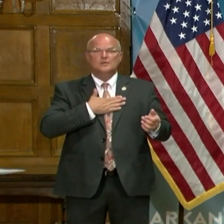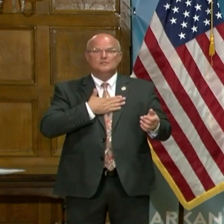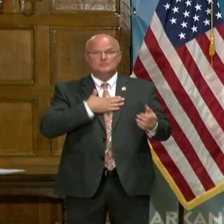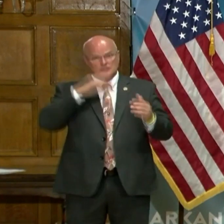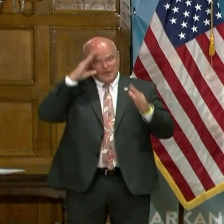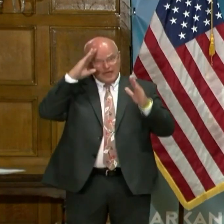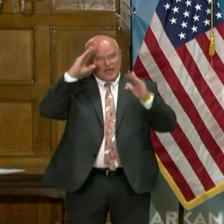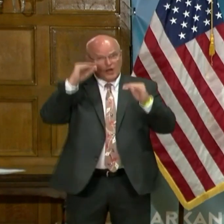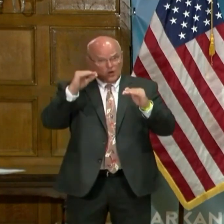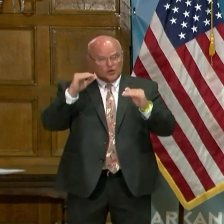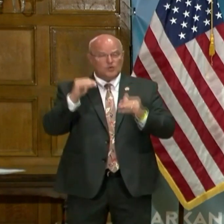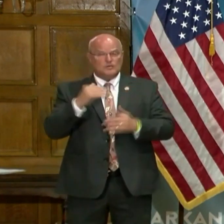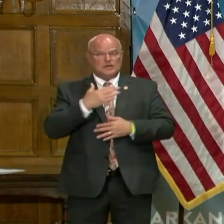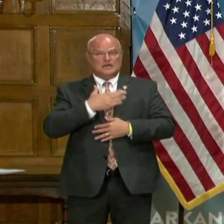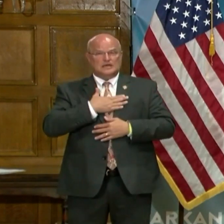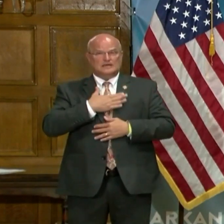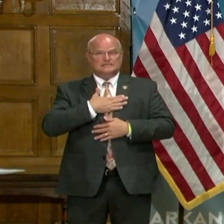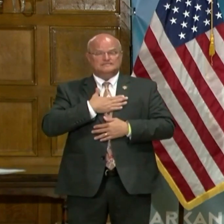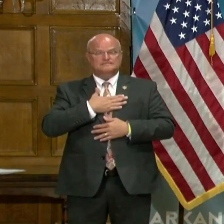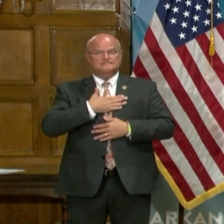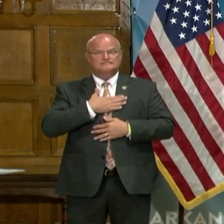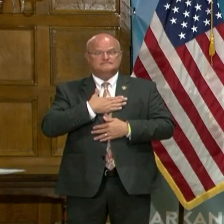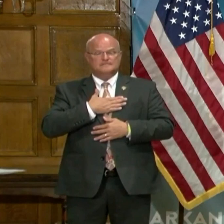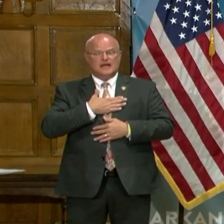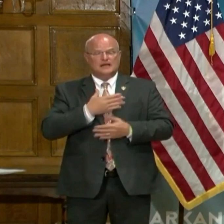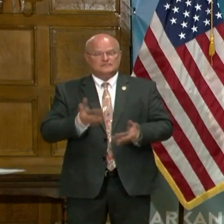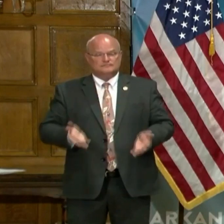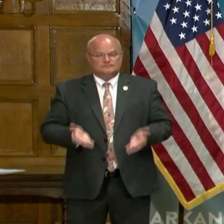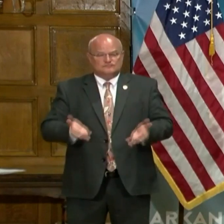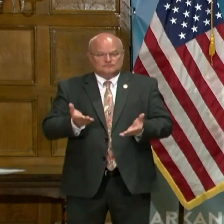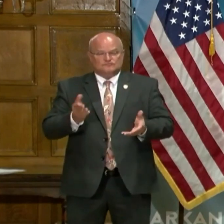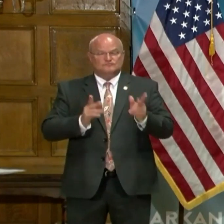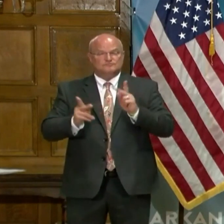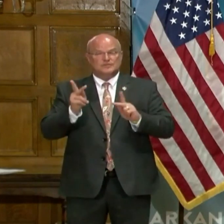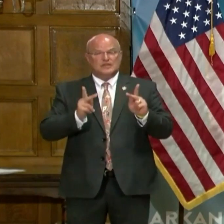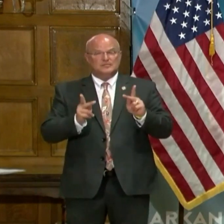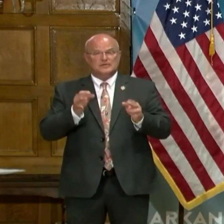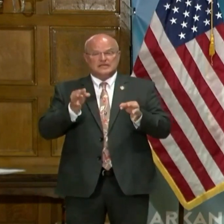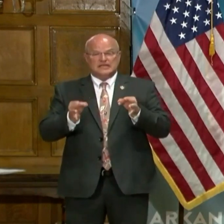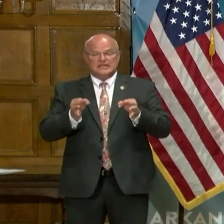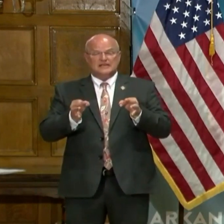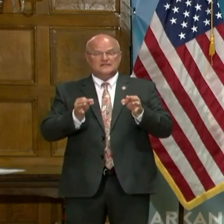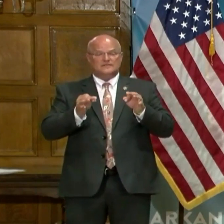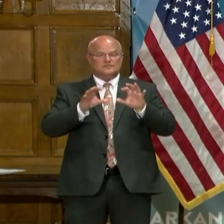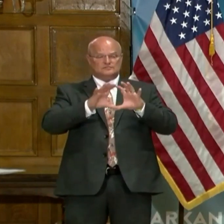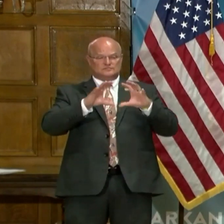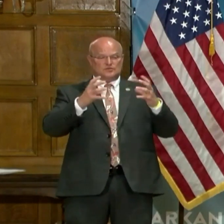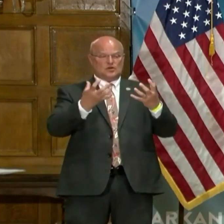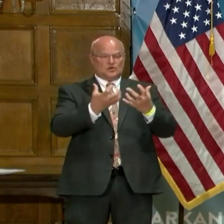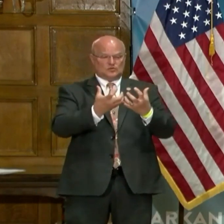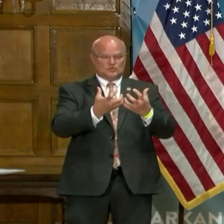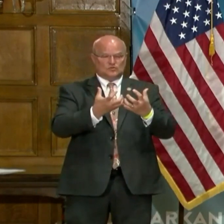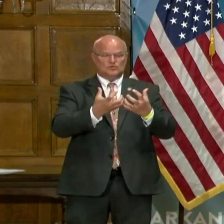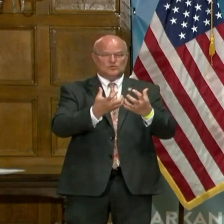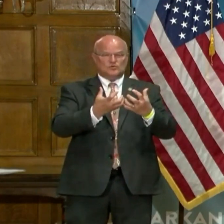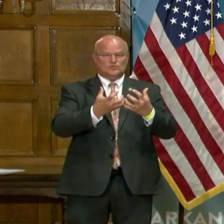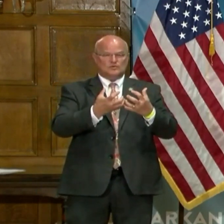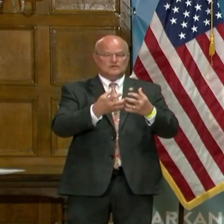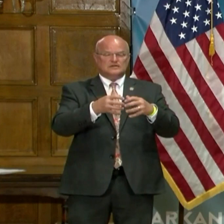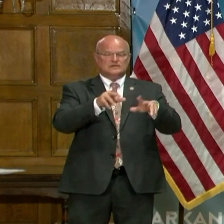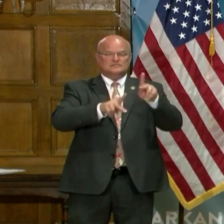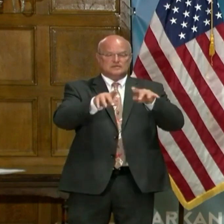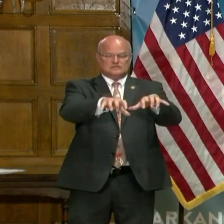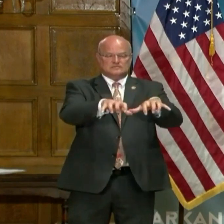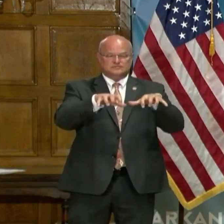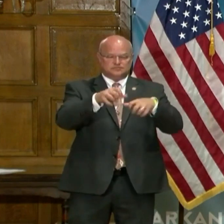my hope would be, or what I would urge our public is if you're part of a group setting or